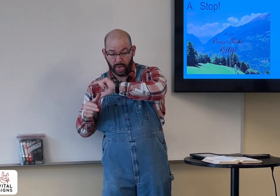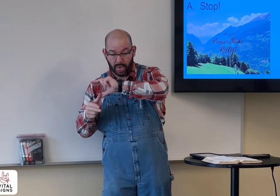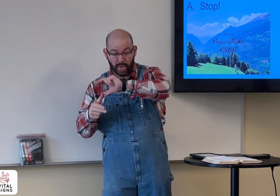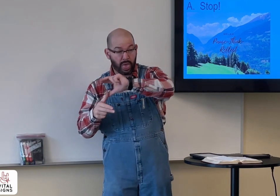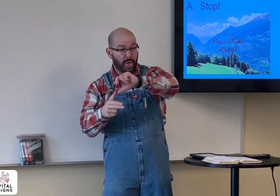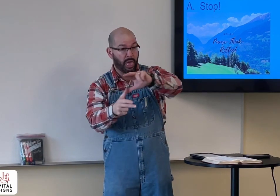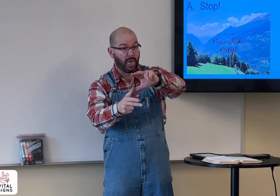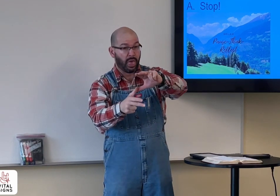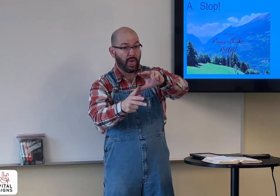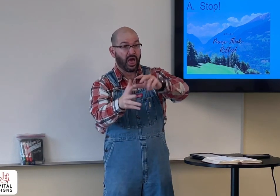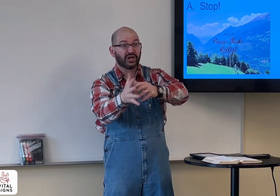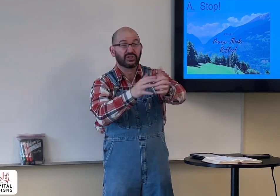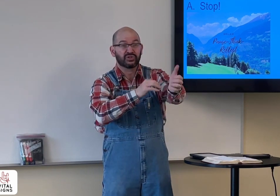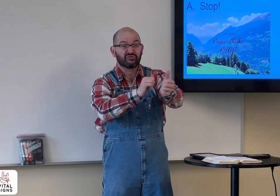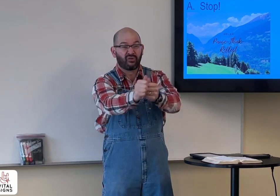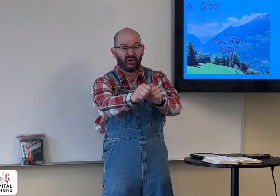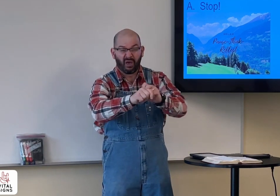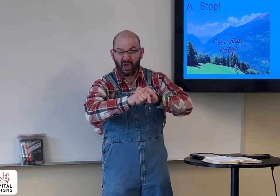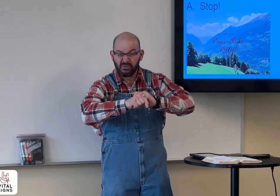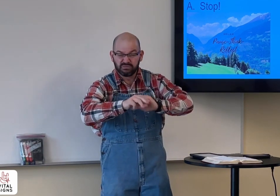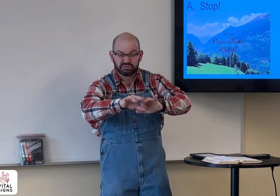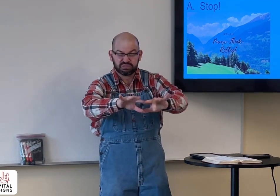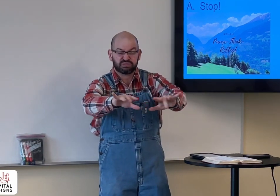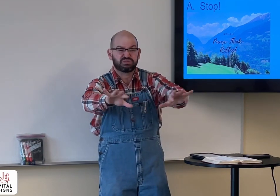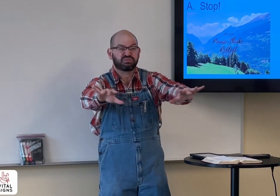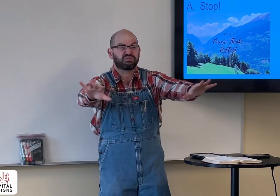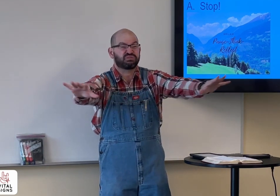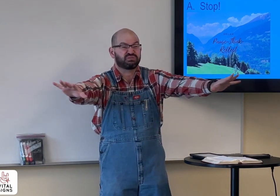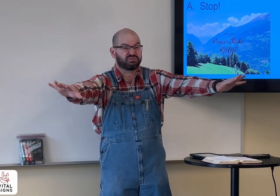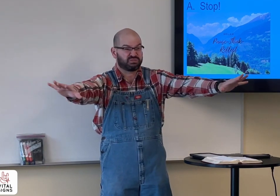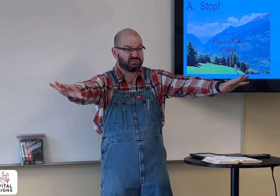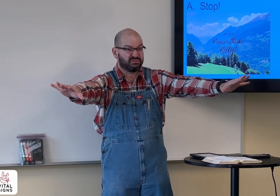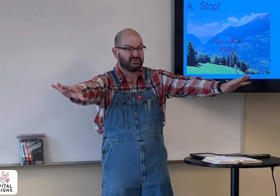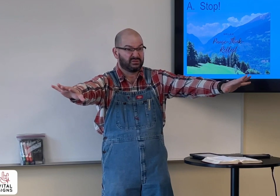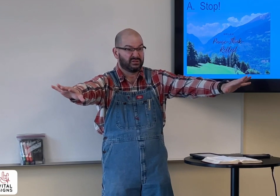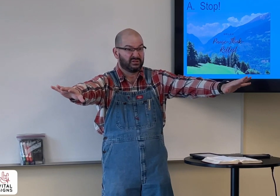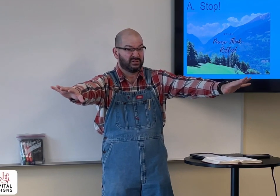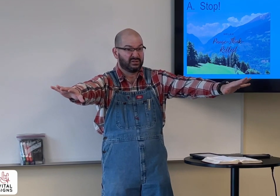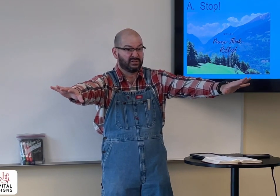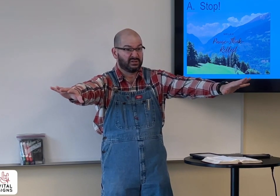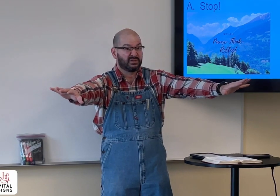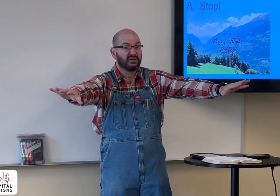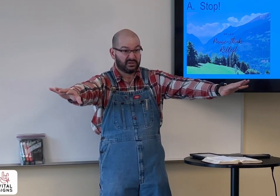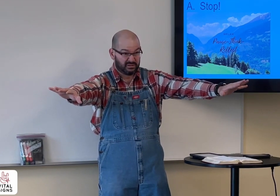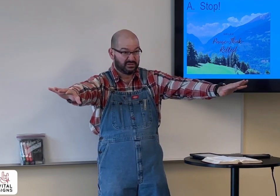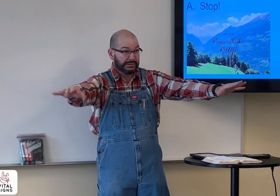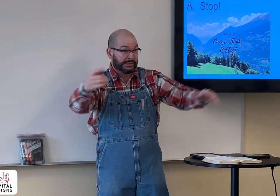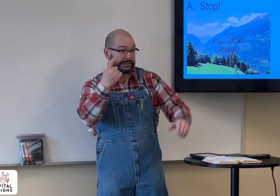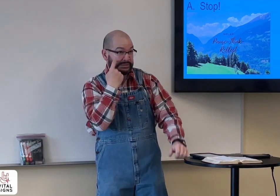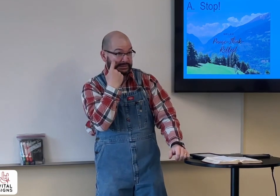Like a hurricane comes and destroys all, the land, or like in Kentucky